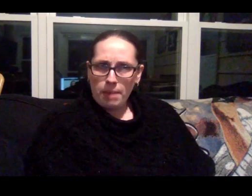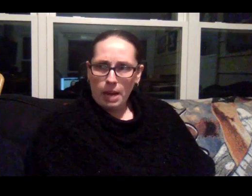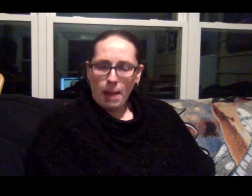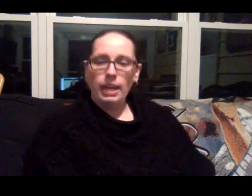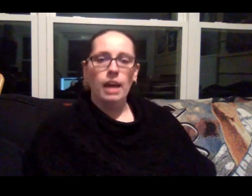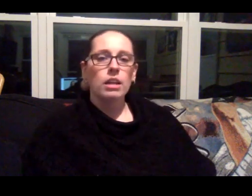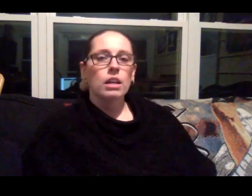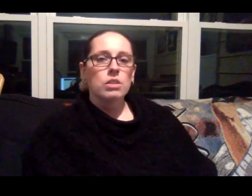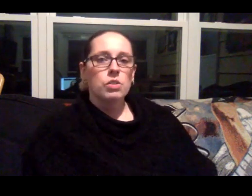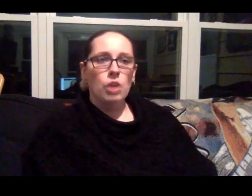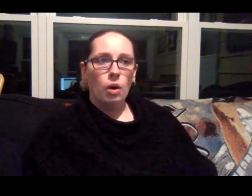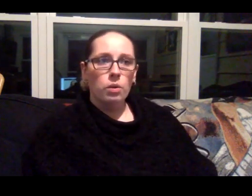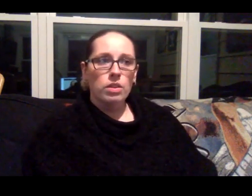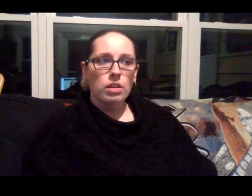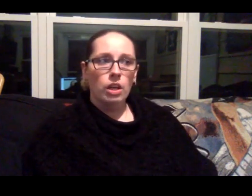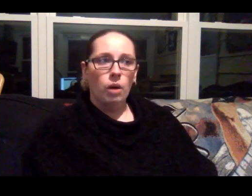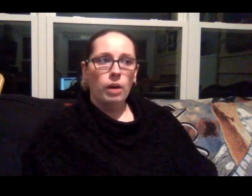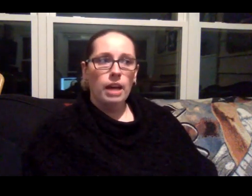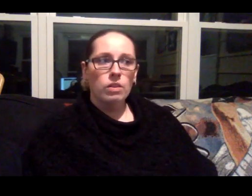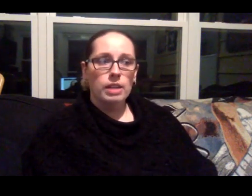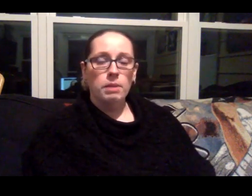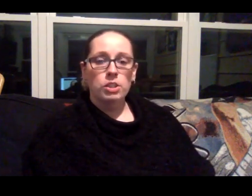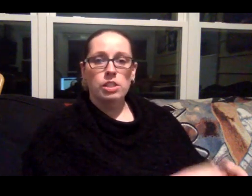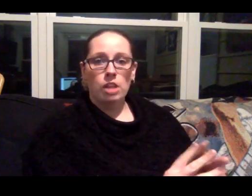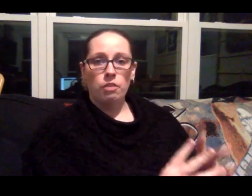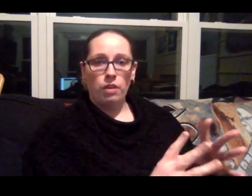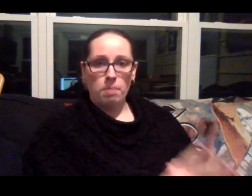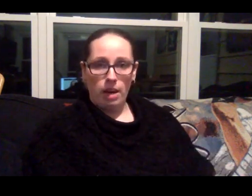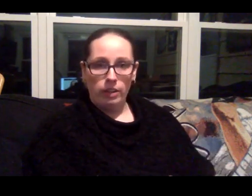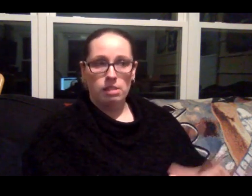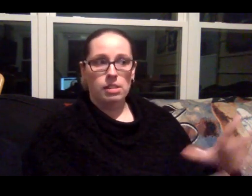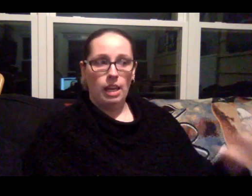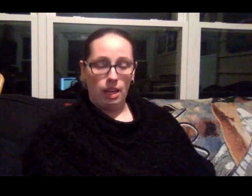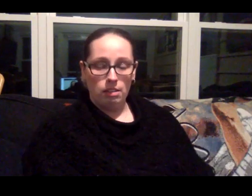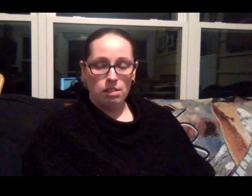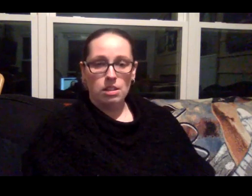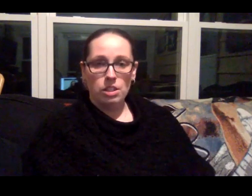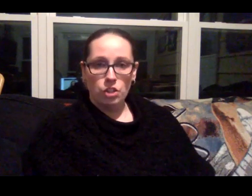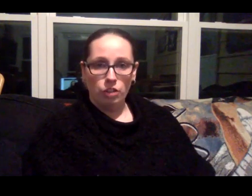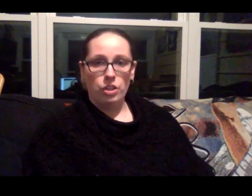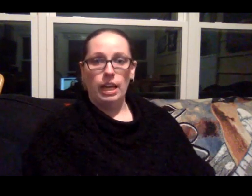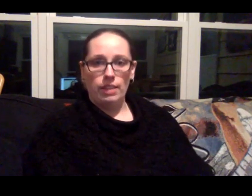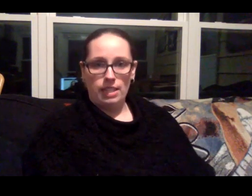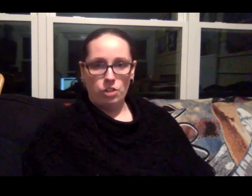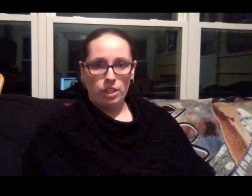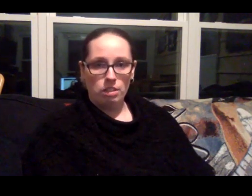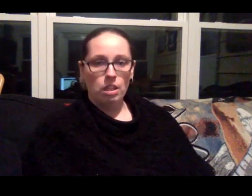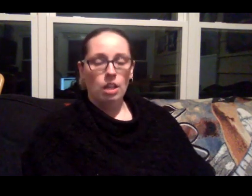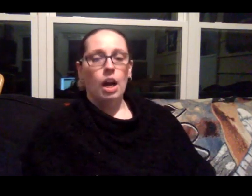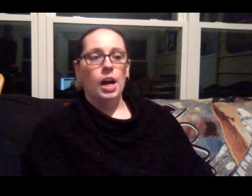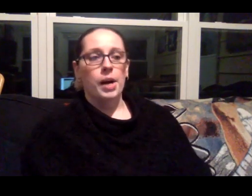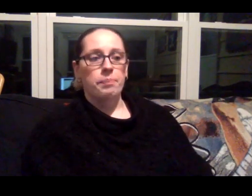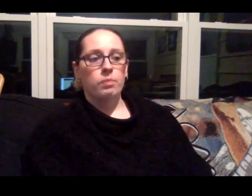to Why am I not back yet? So, you know, as, as much as it's hard for the parents and the children and the teachers,